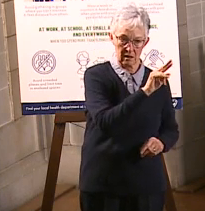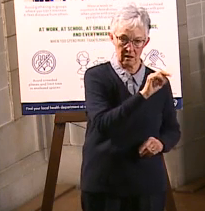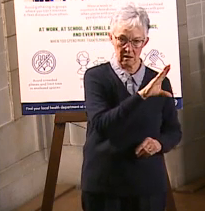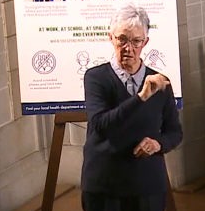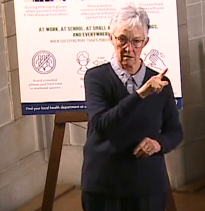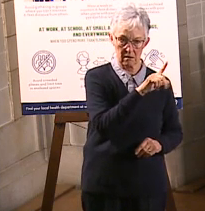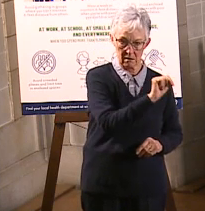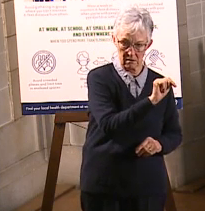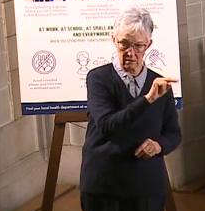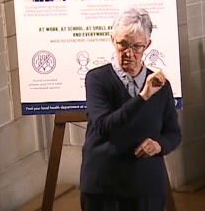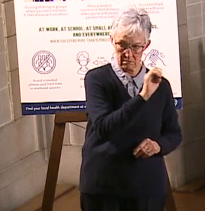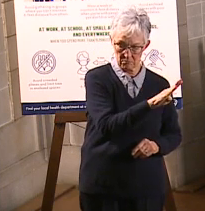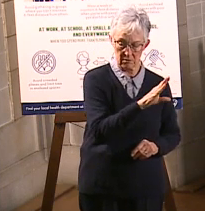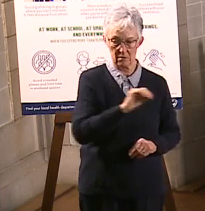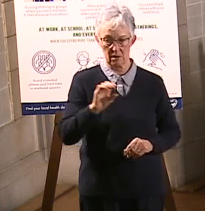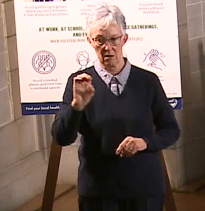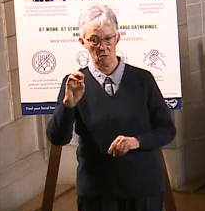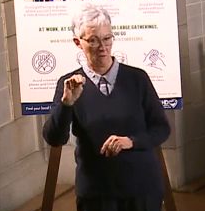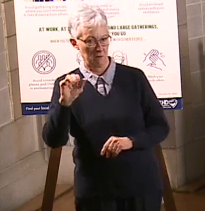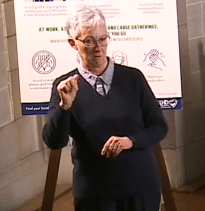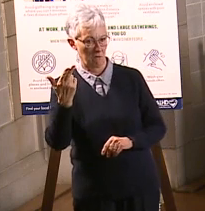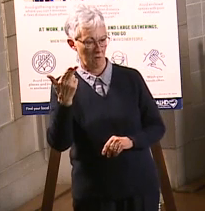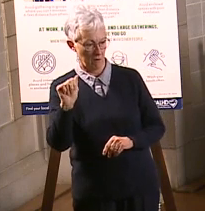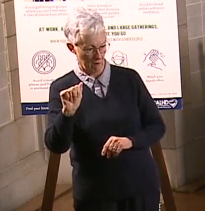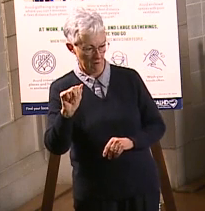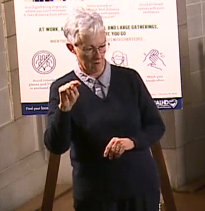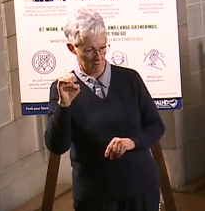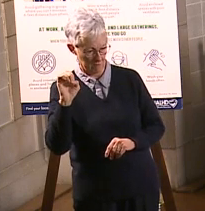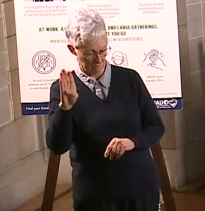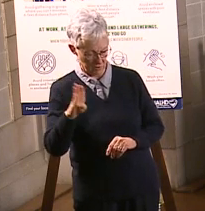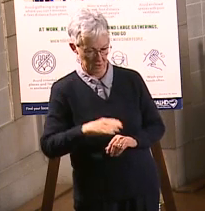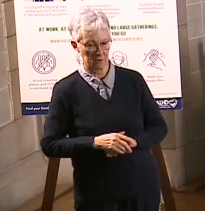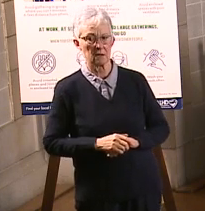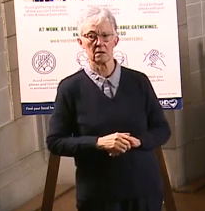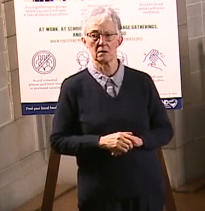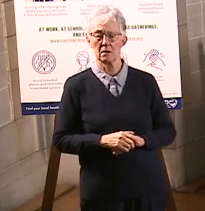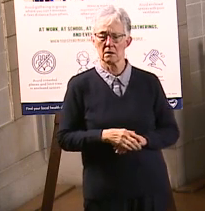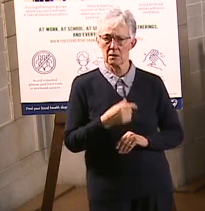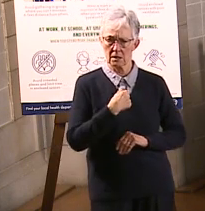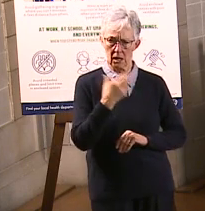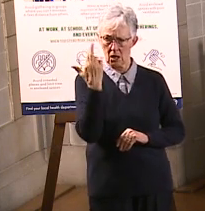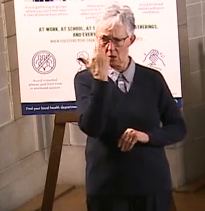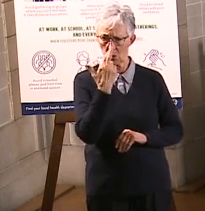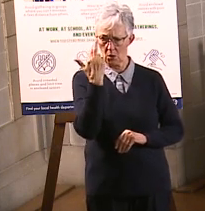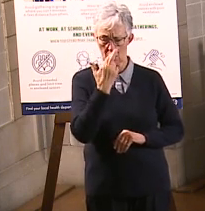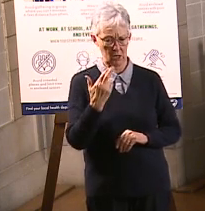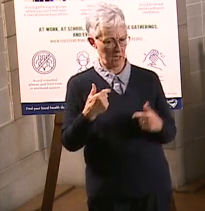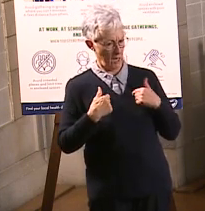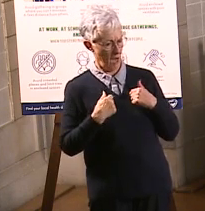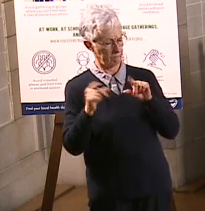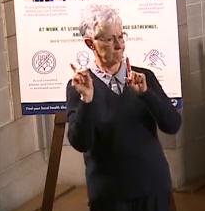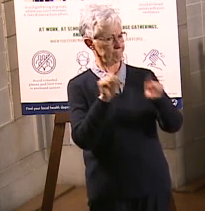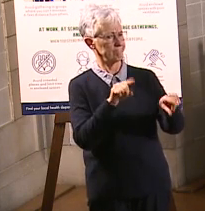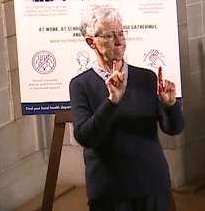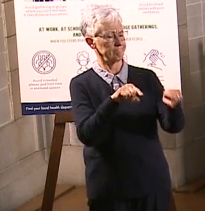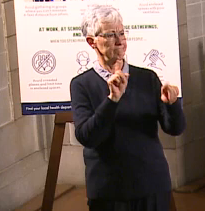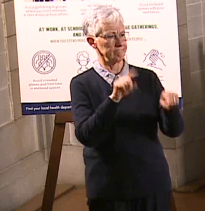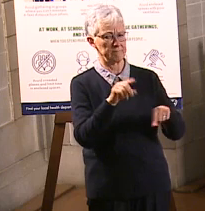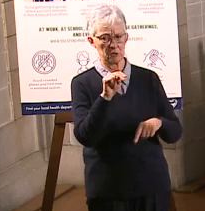And I've found myself in Nebraska a lot over the